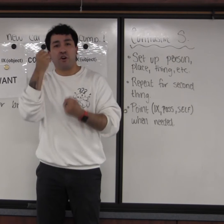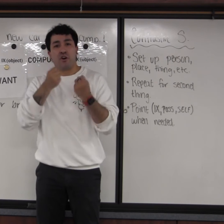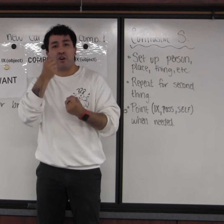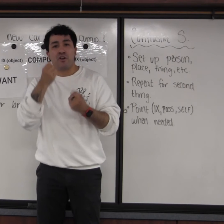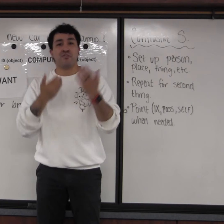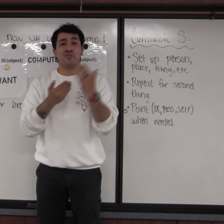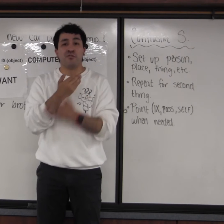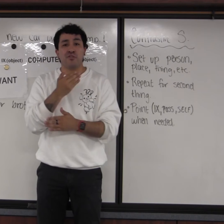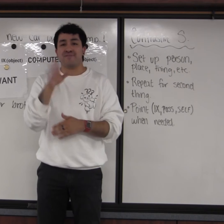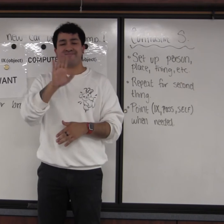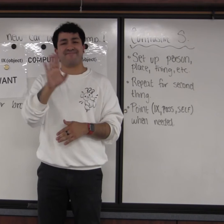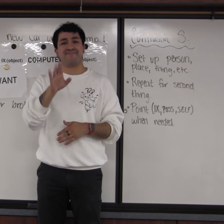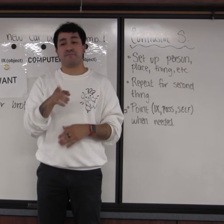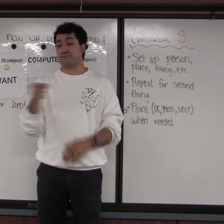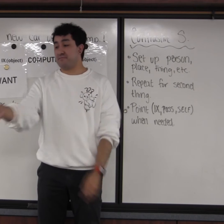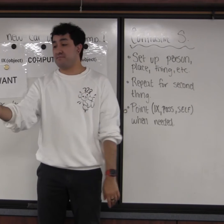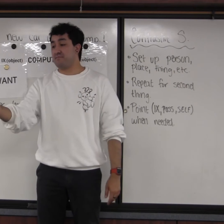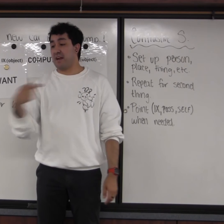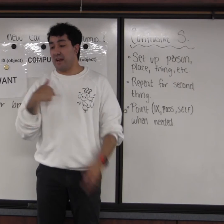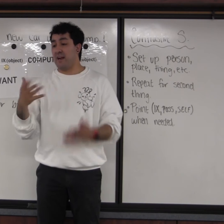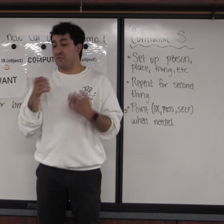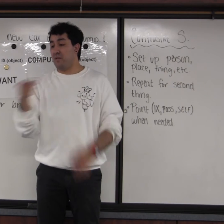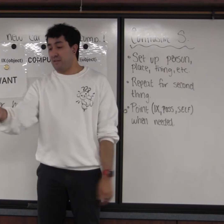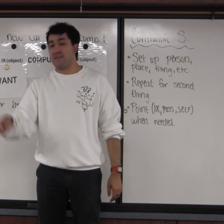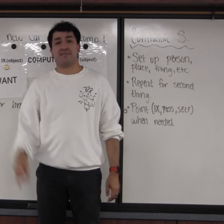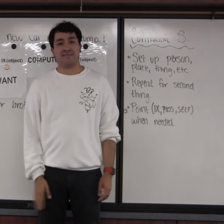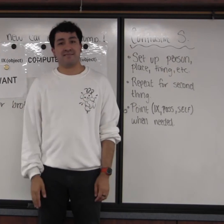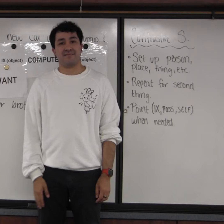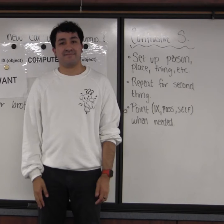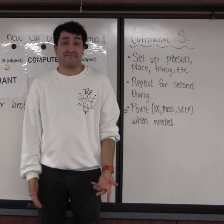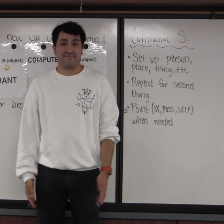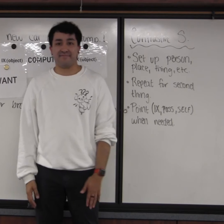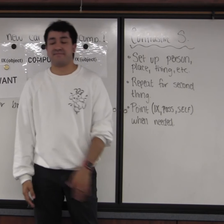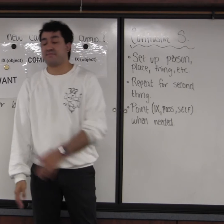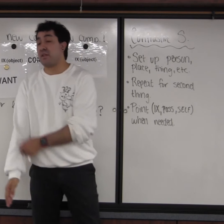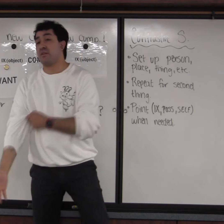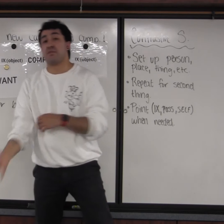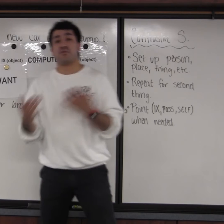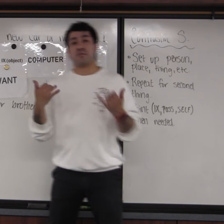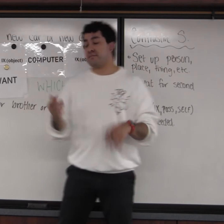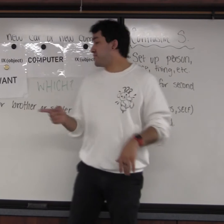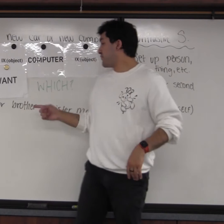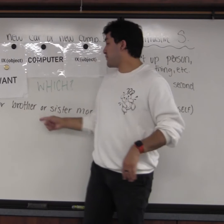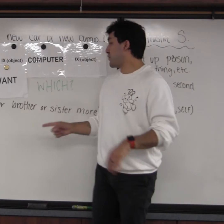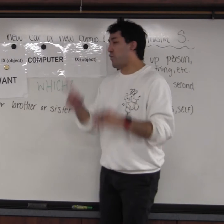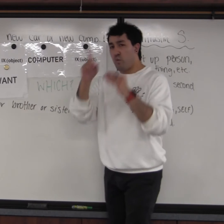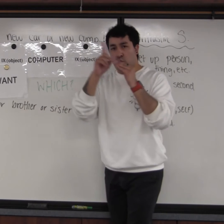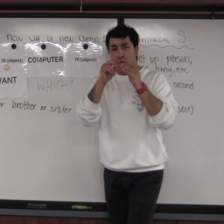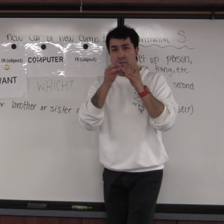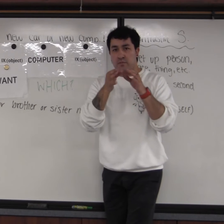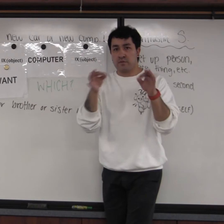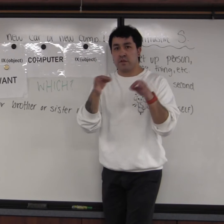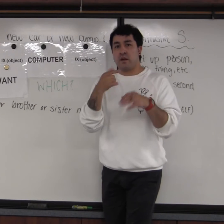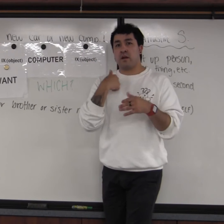And to respond to somebody who asked you that, actually, right, you could just point. You can say car, you can say a computer, whichever one you